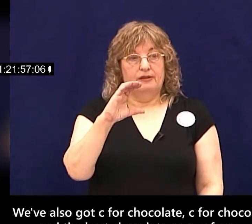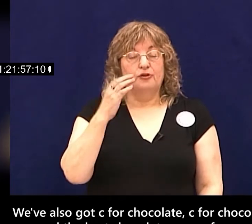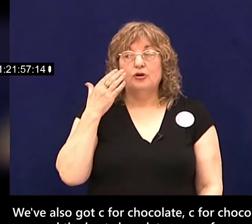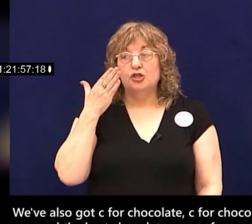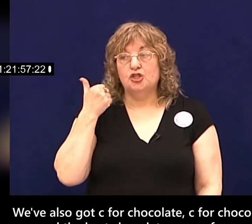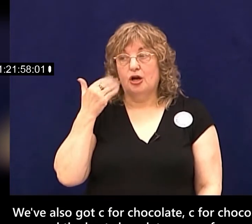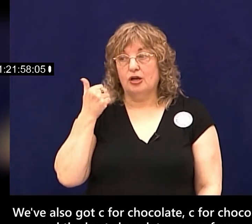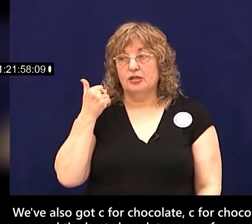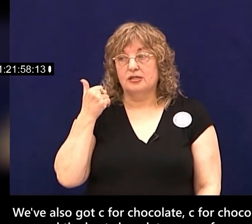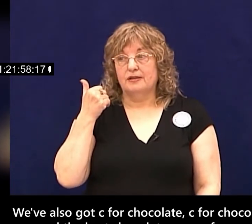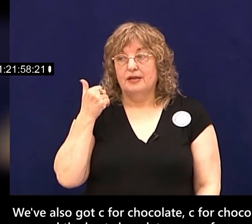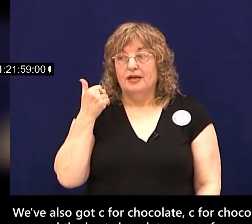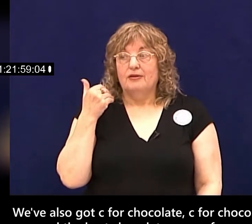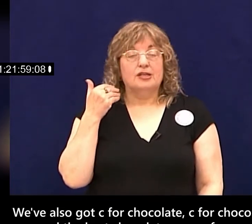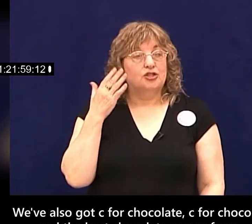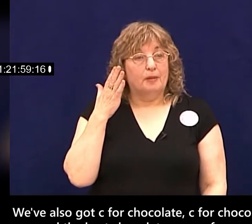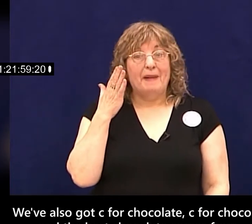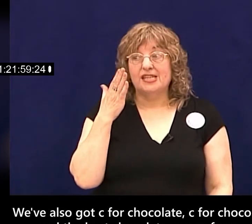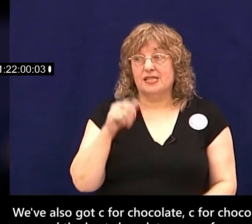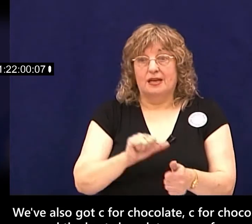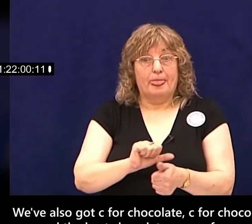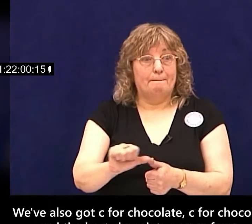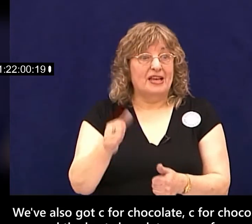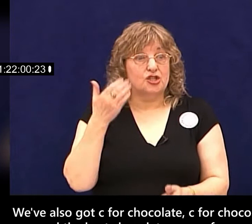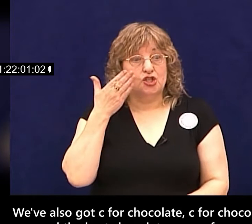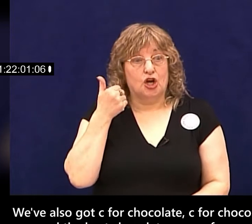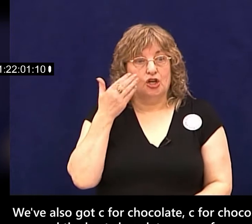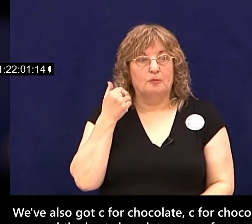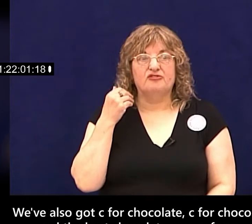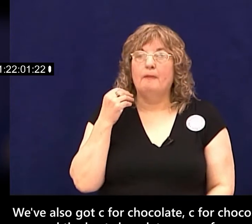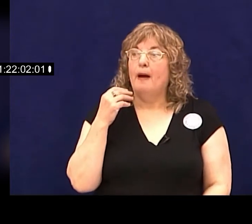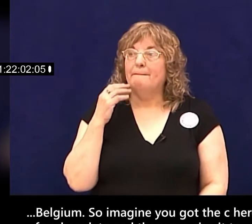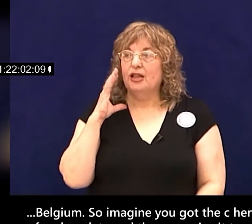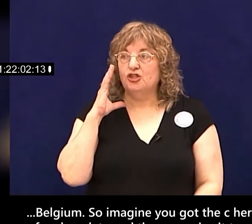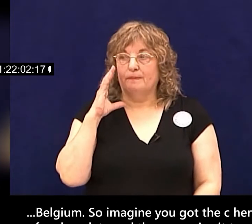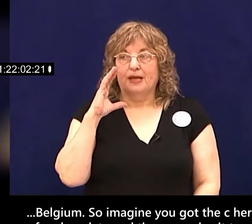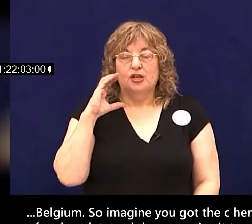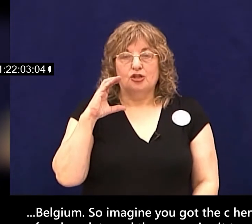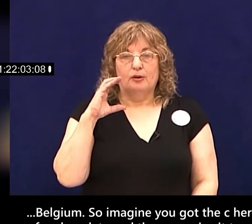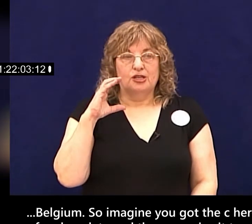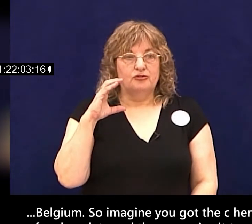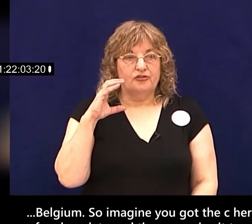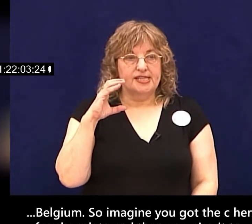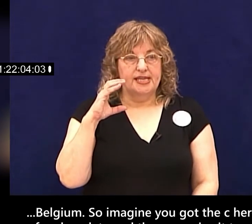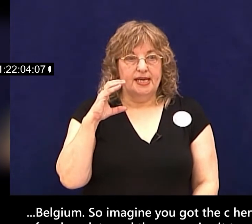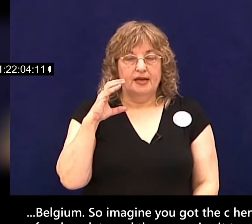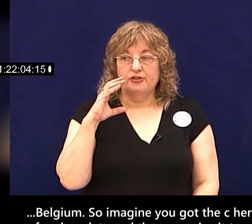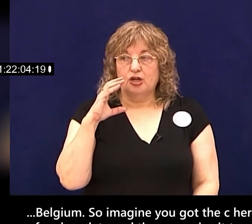for chocolate. And the best chocolate comes from Belgium. So imagine you've got the C here for